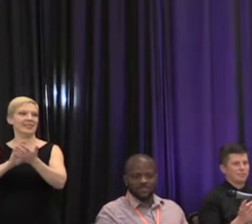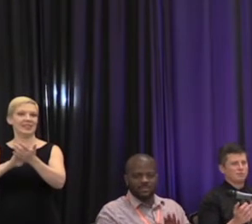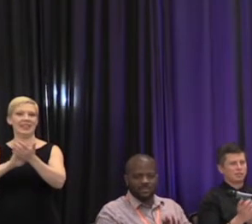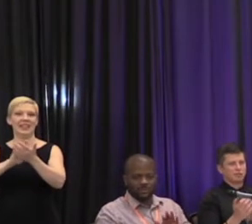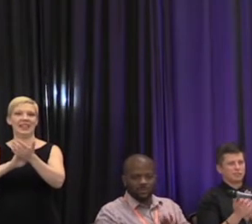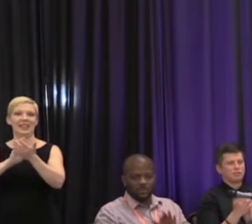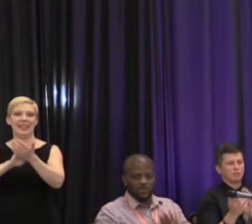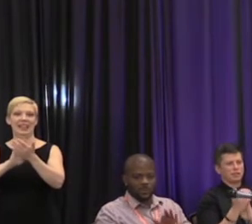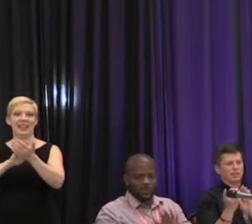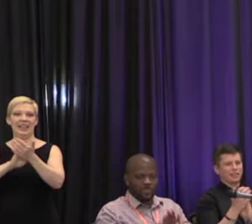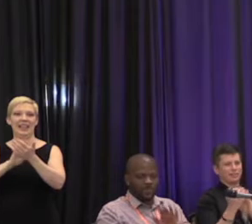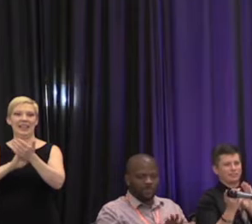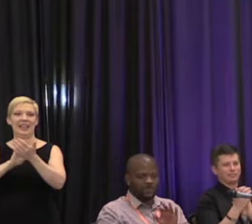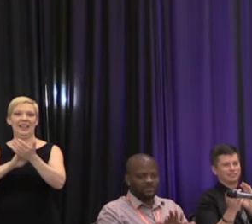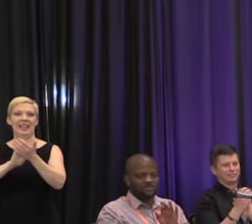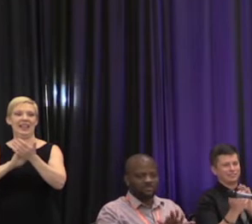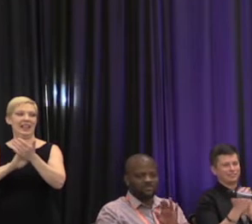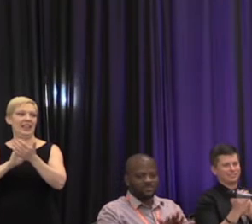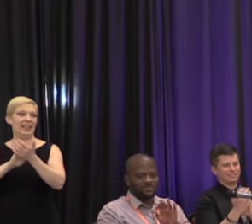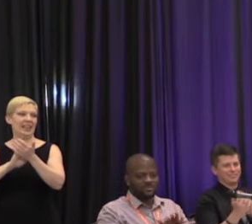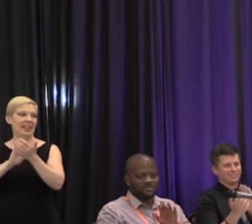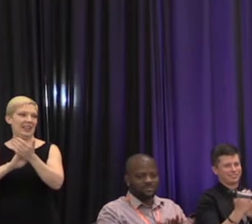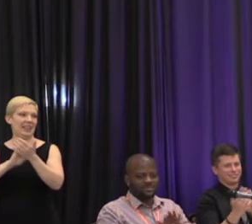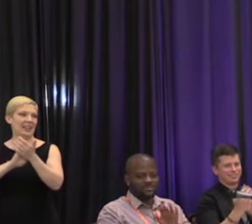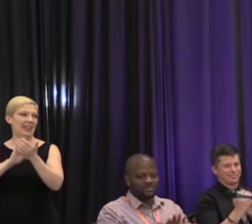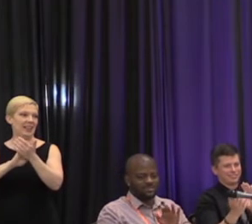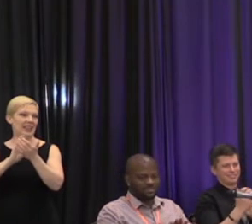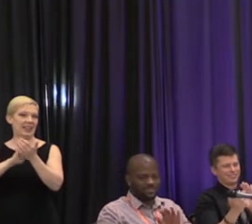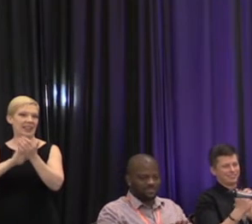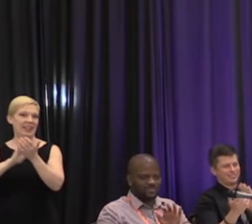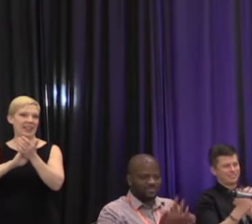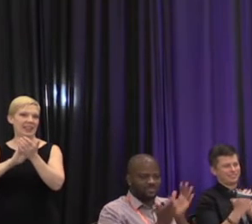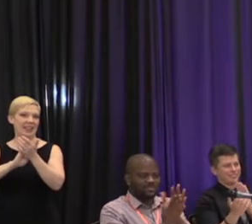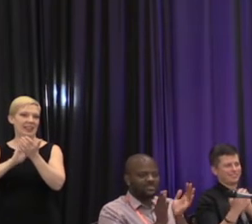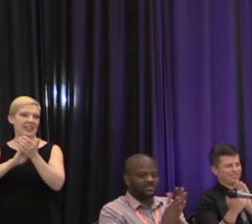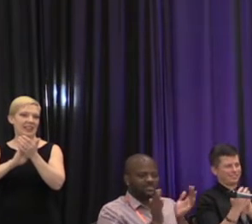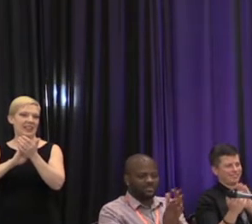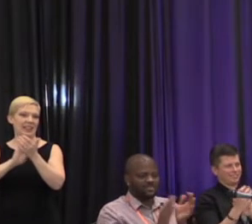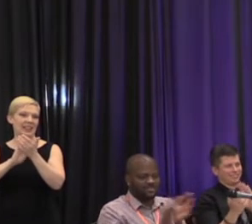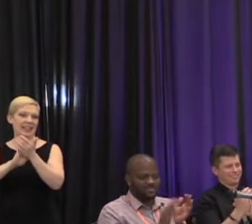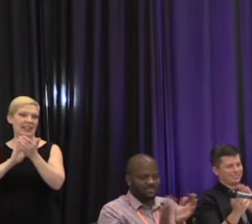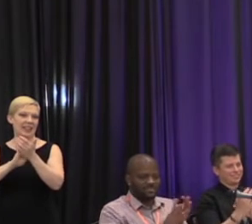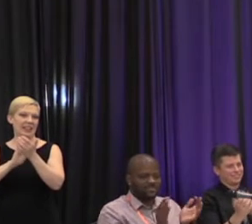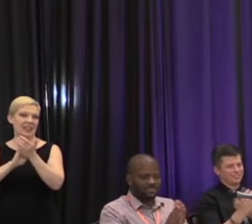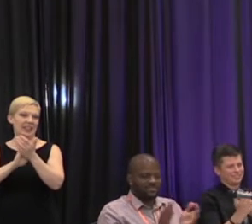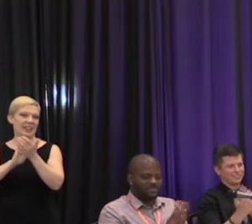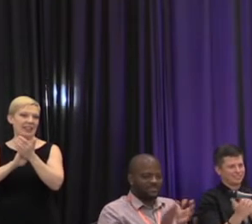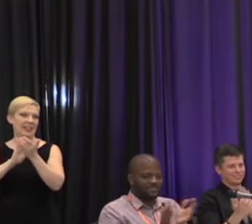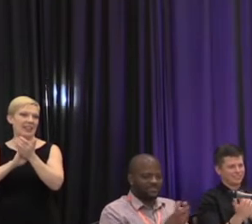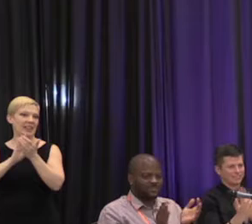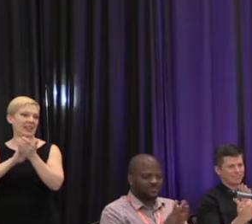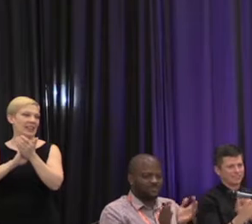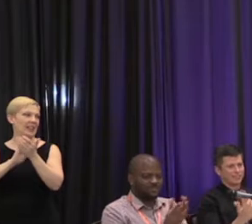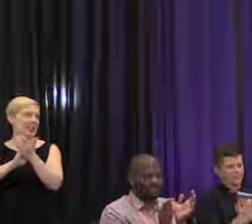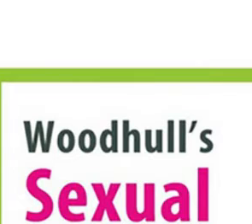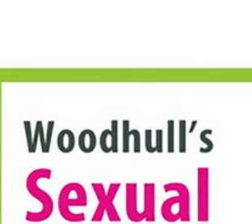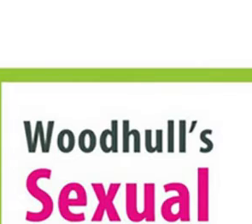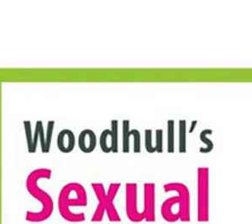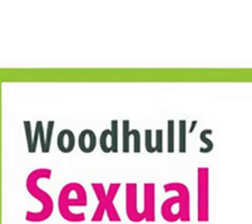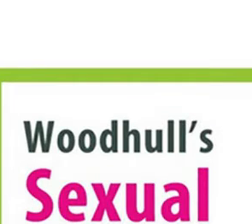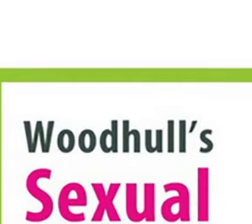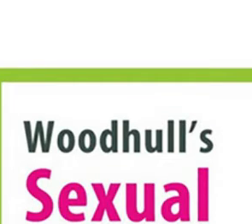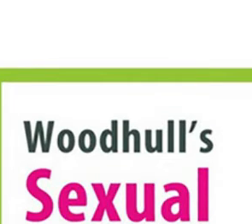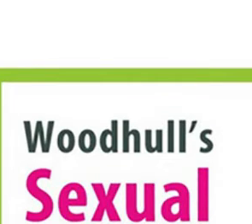Somebody? All right. Hey! This one.